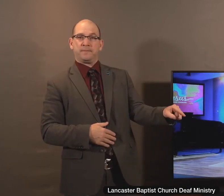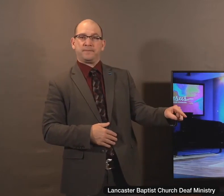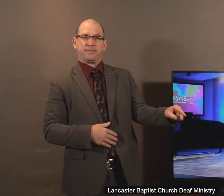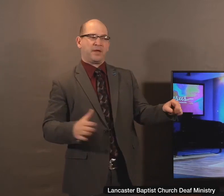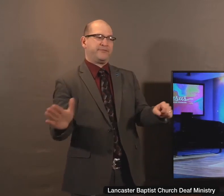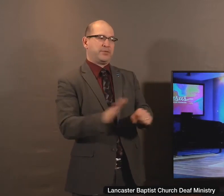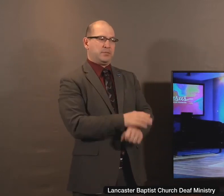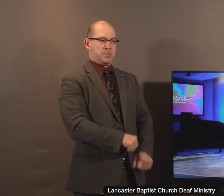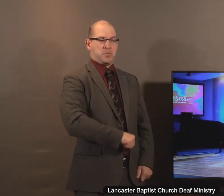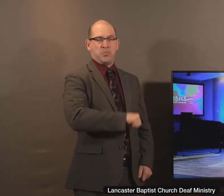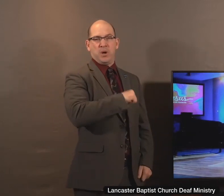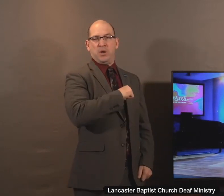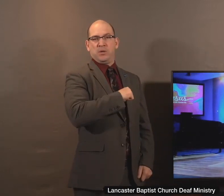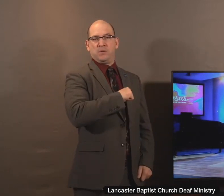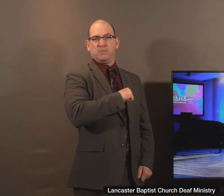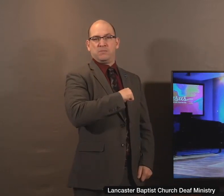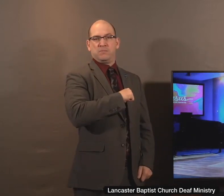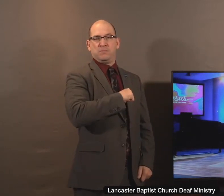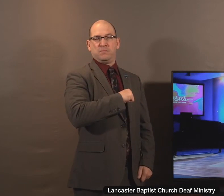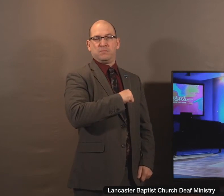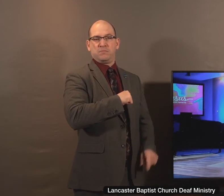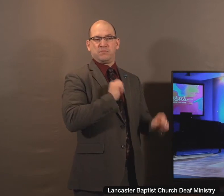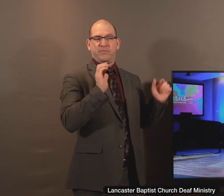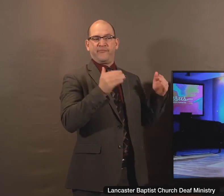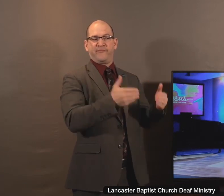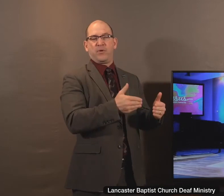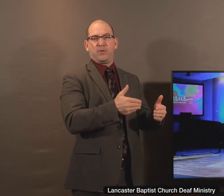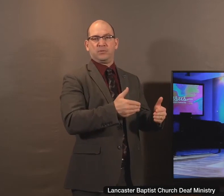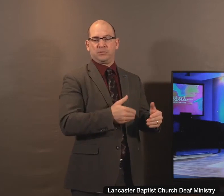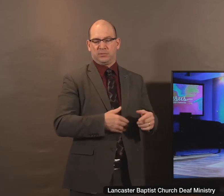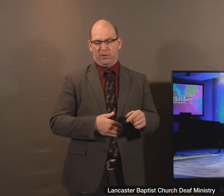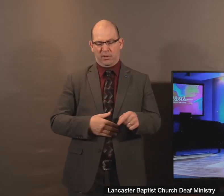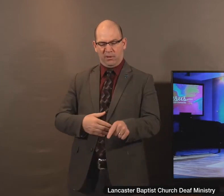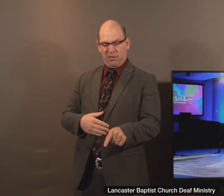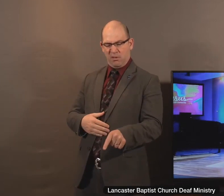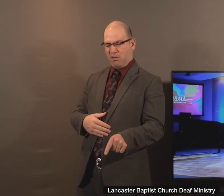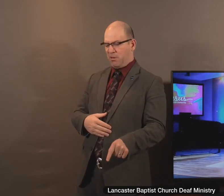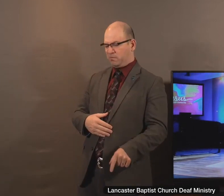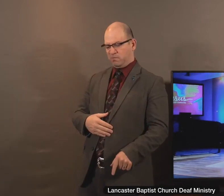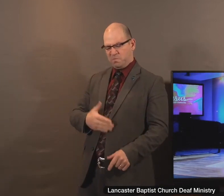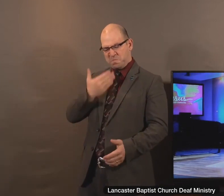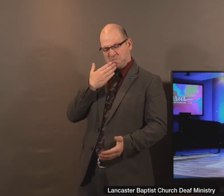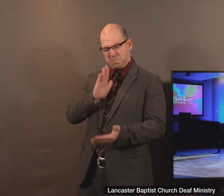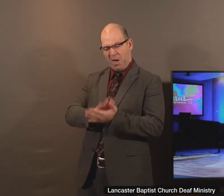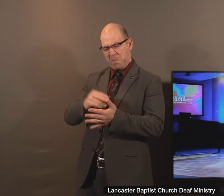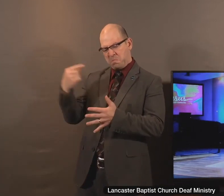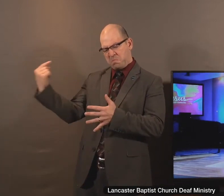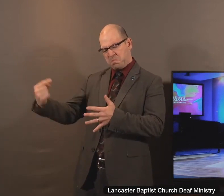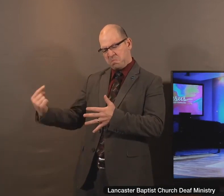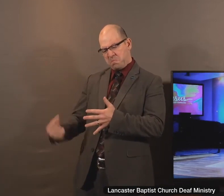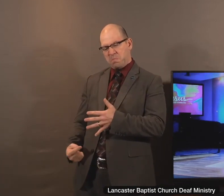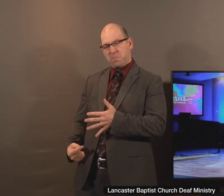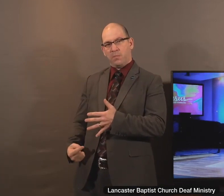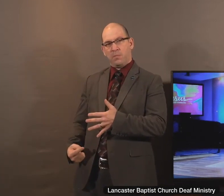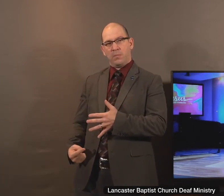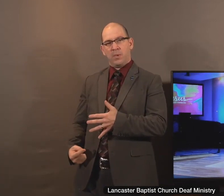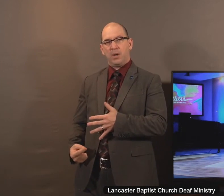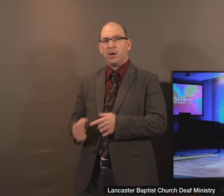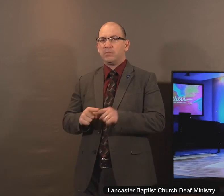with pride. He was focusing on the sins of this woman that were known, that were public, forgetting that he had many sins of his own,